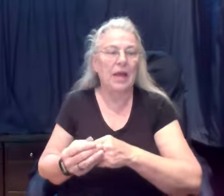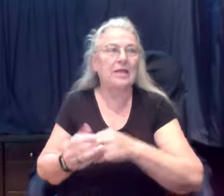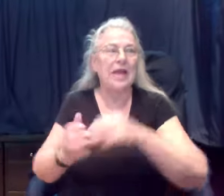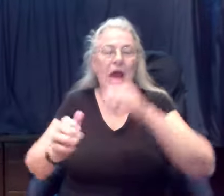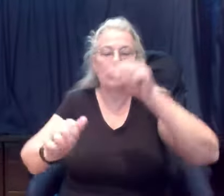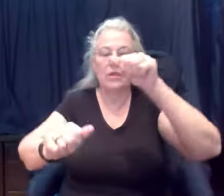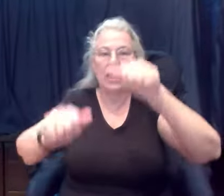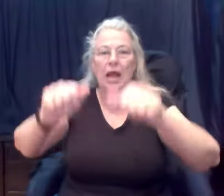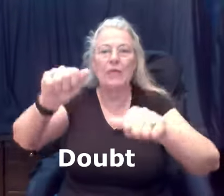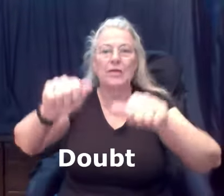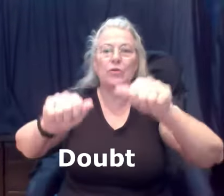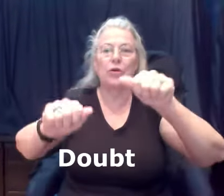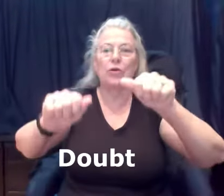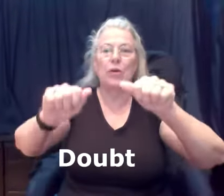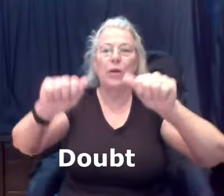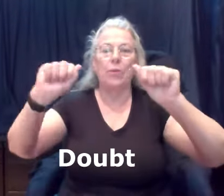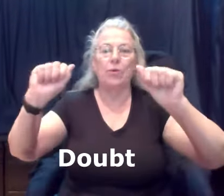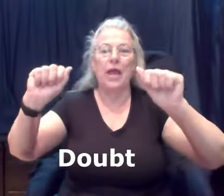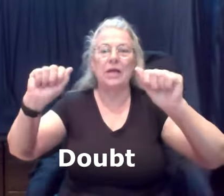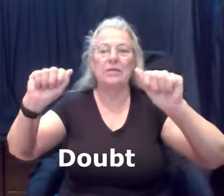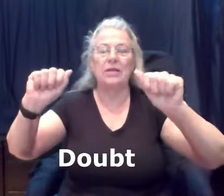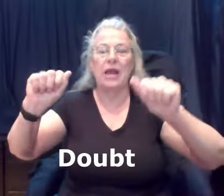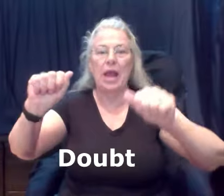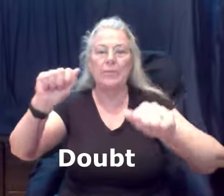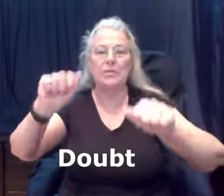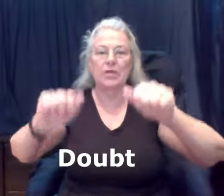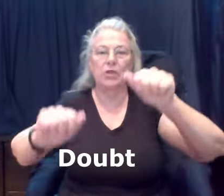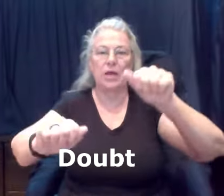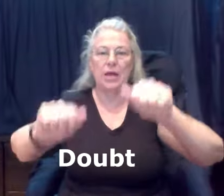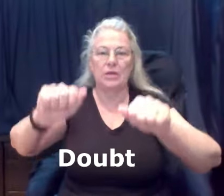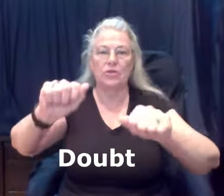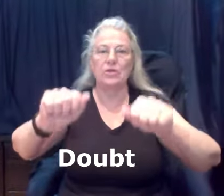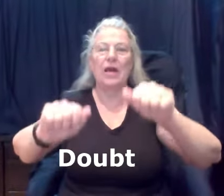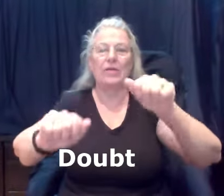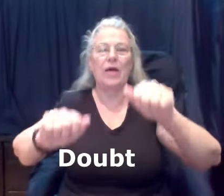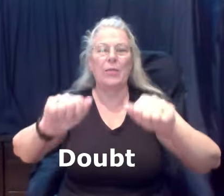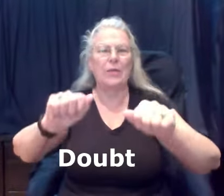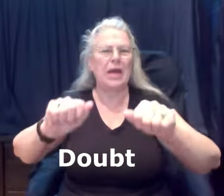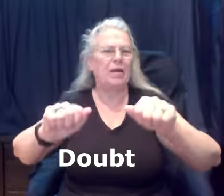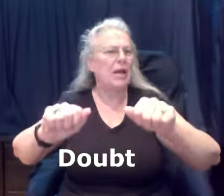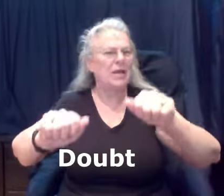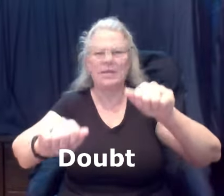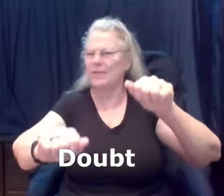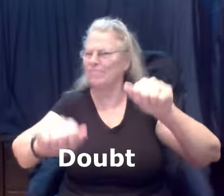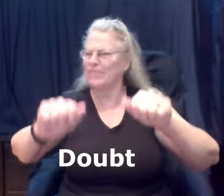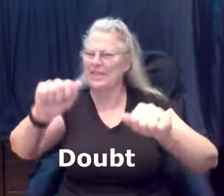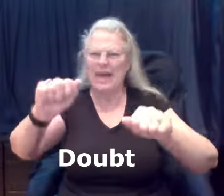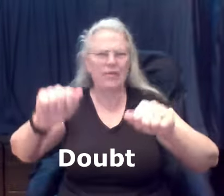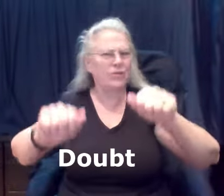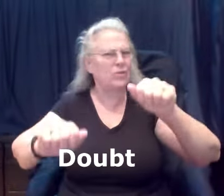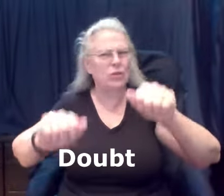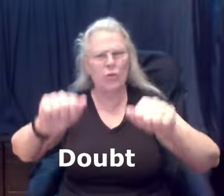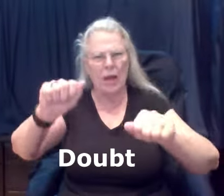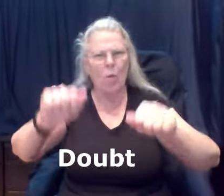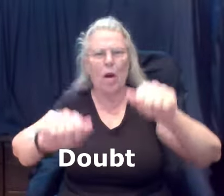Doubt, and that's where you're both hands in the A position and it's just kind of up and down. It's like, I don't know which one I want.